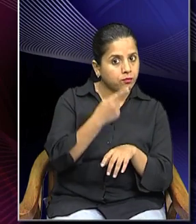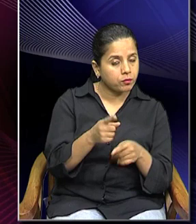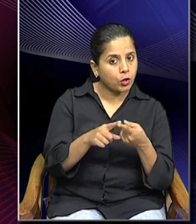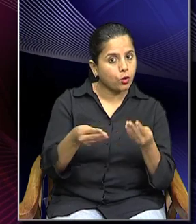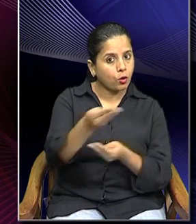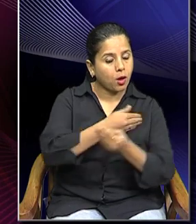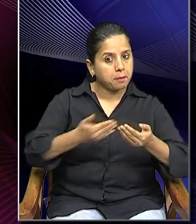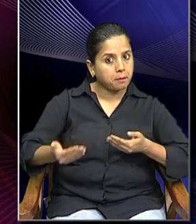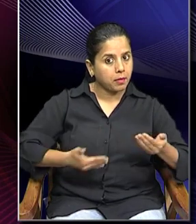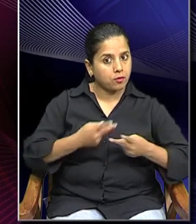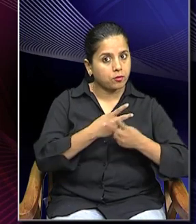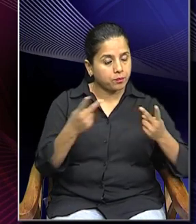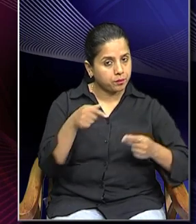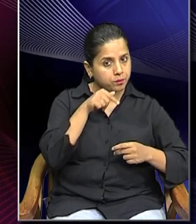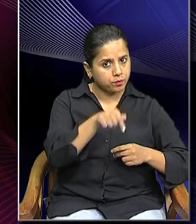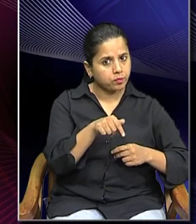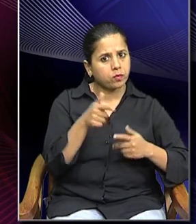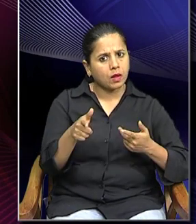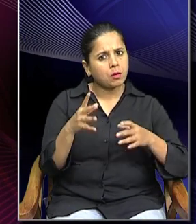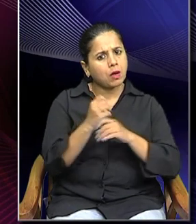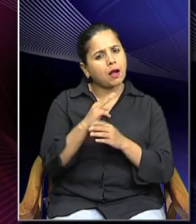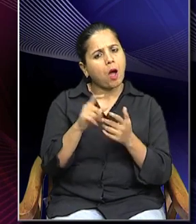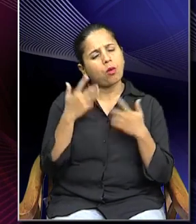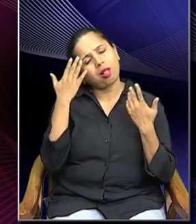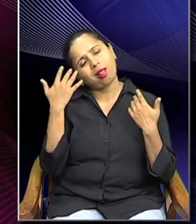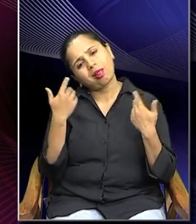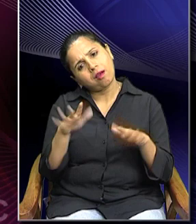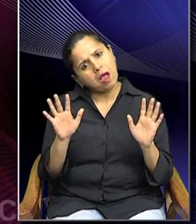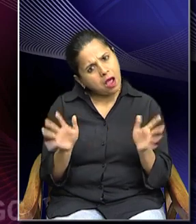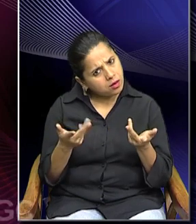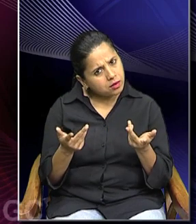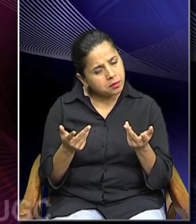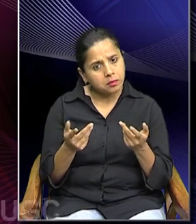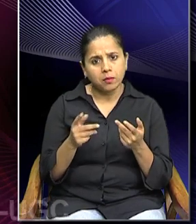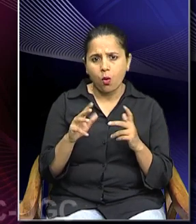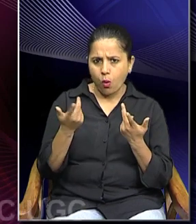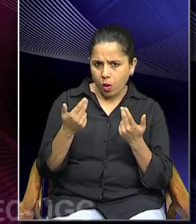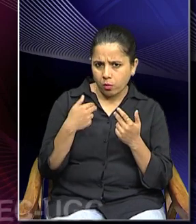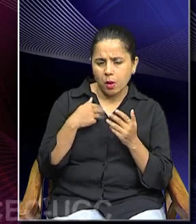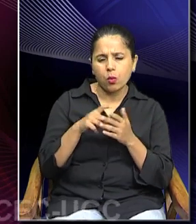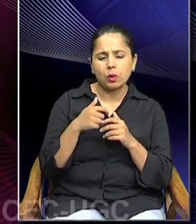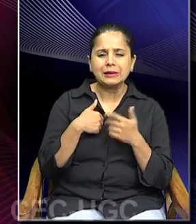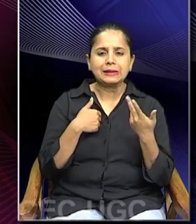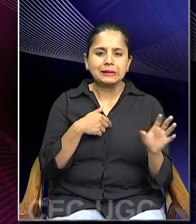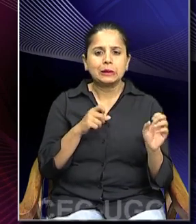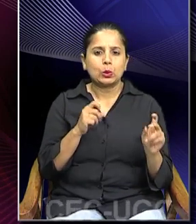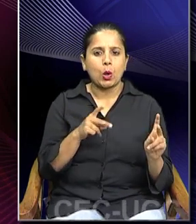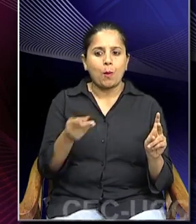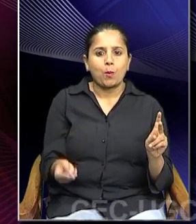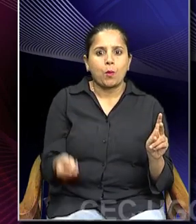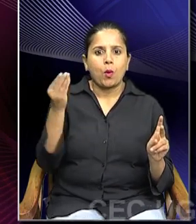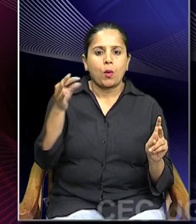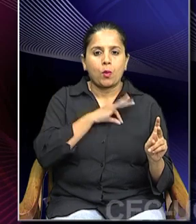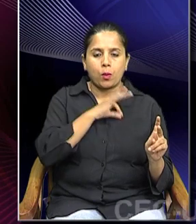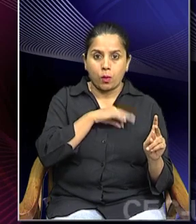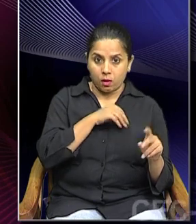economic behavior is absence of morality, or do we kind of negate morality to make more